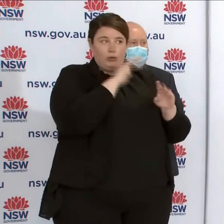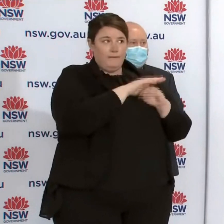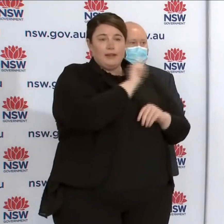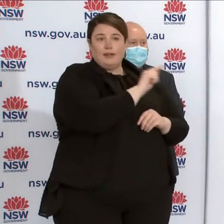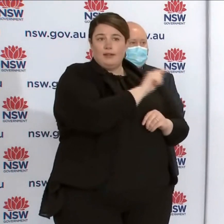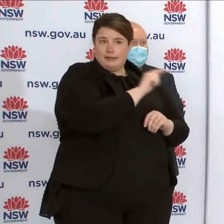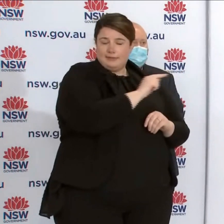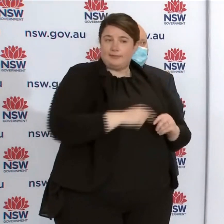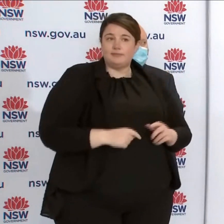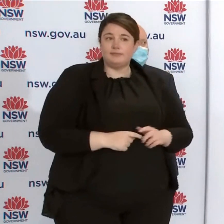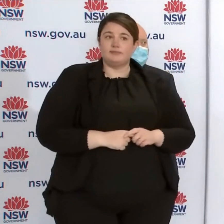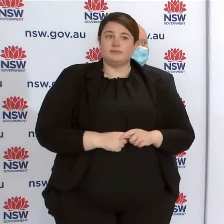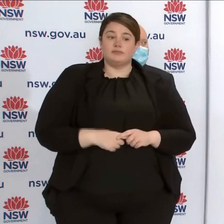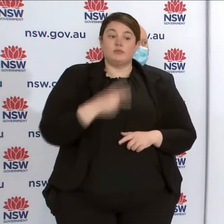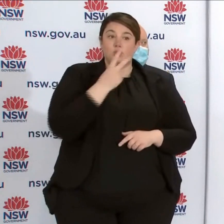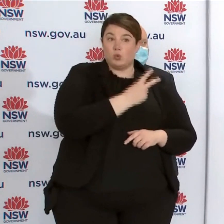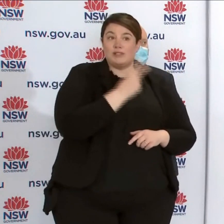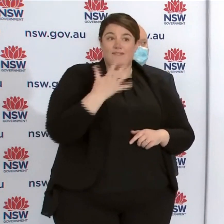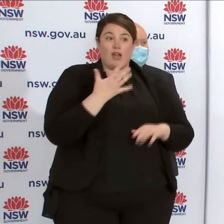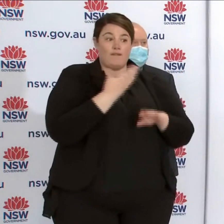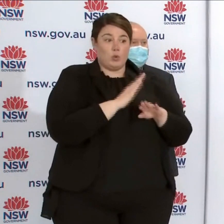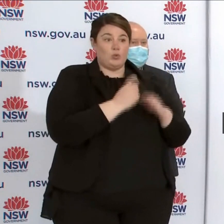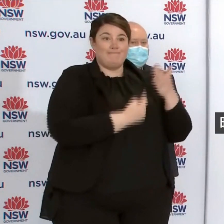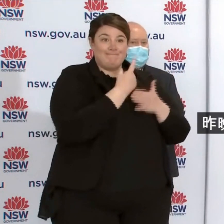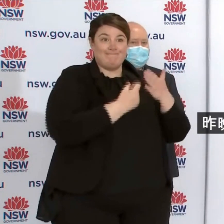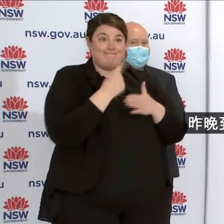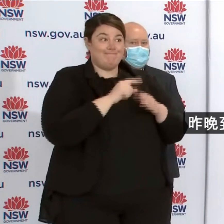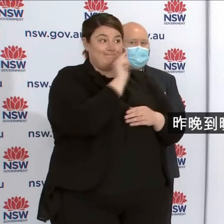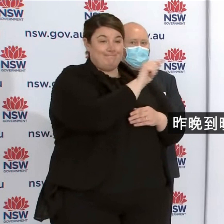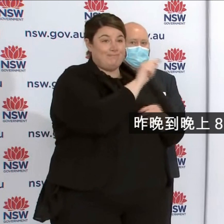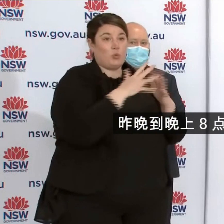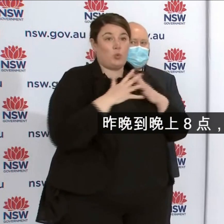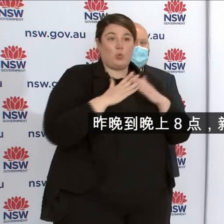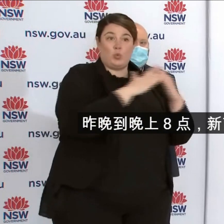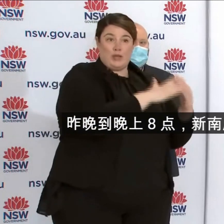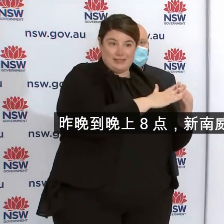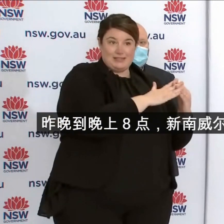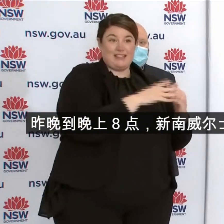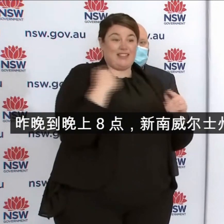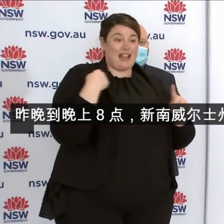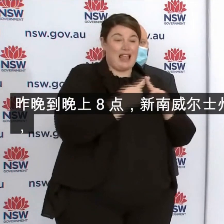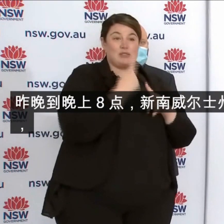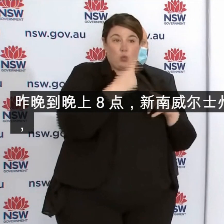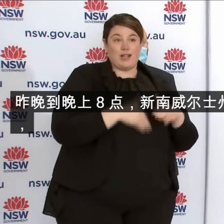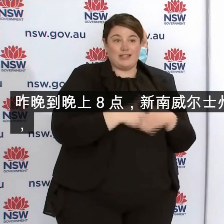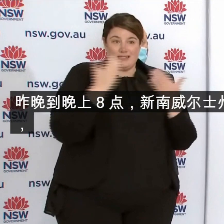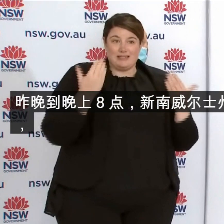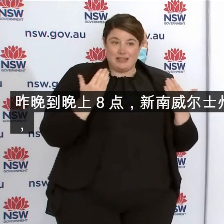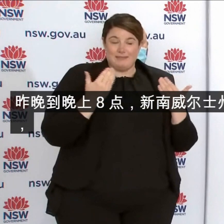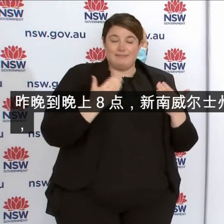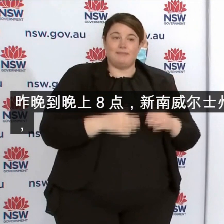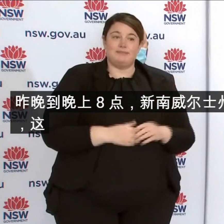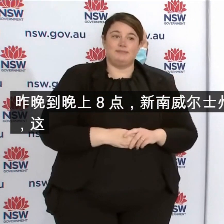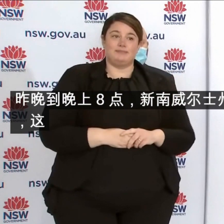us. There have been 25 new cases of COVID-19 reported till 8 p.m. last night in Western New South